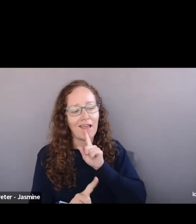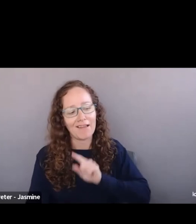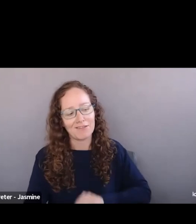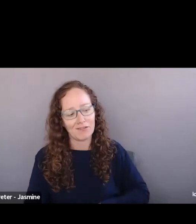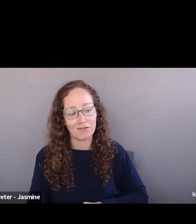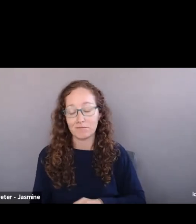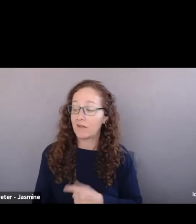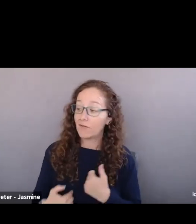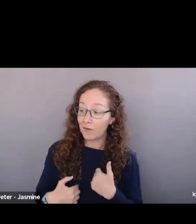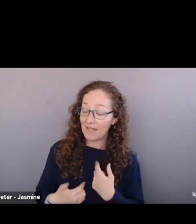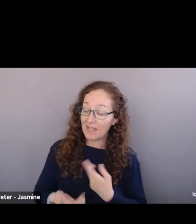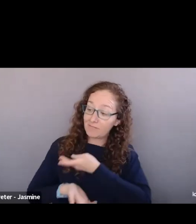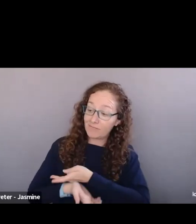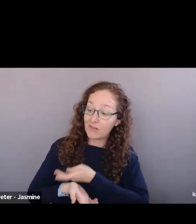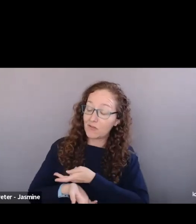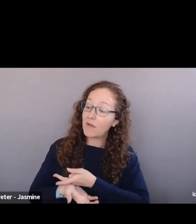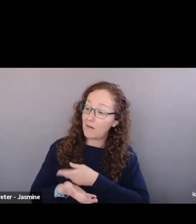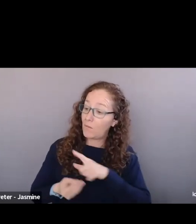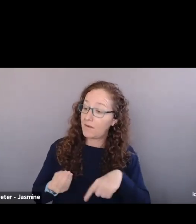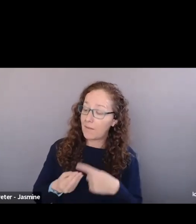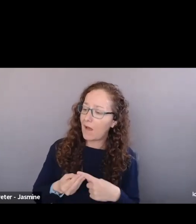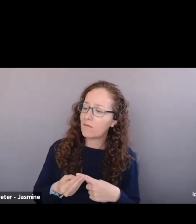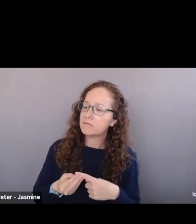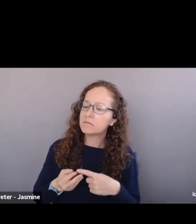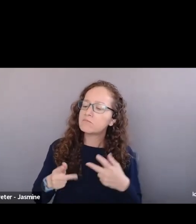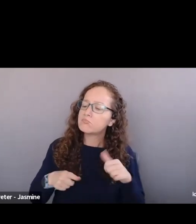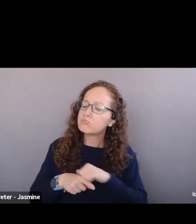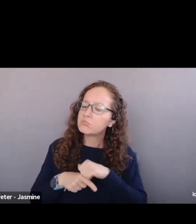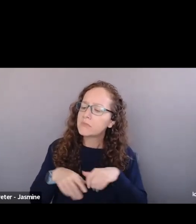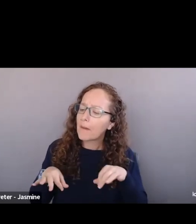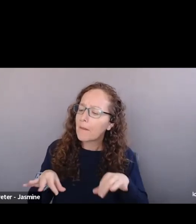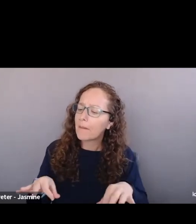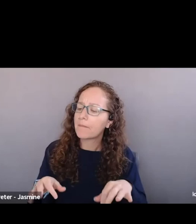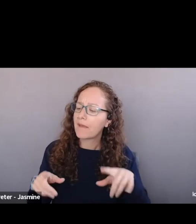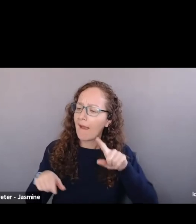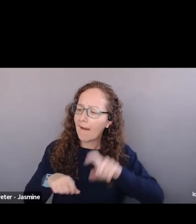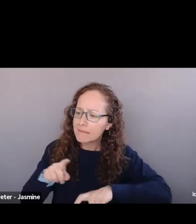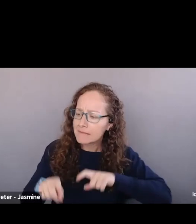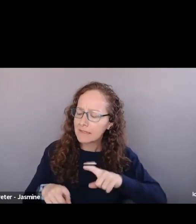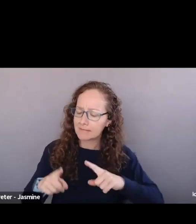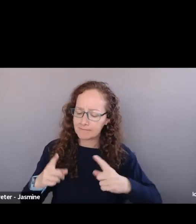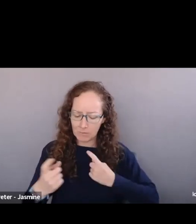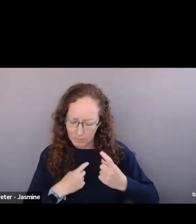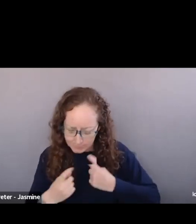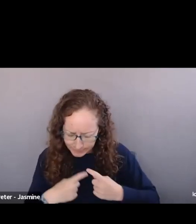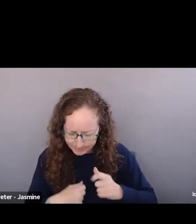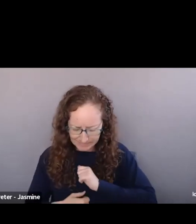me, questions about everything, turning over every stone in my head, in my heart, in my life. I